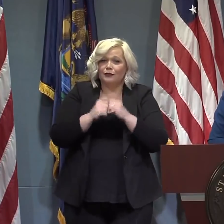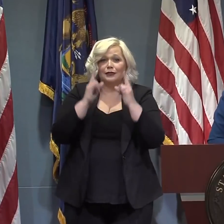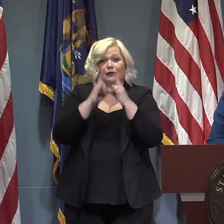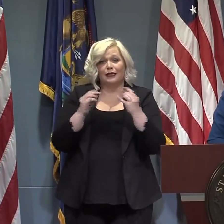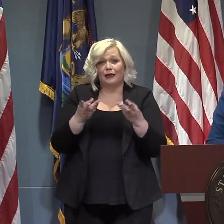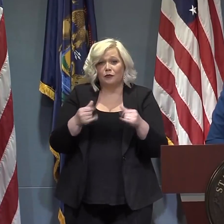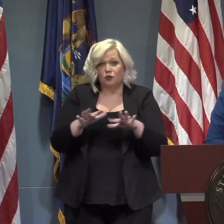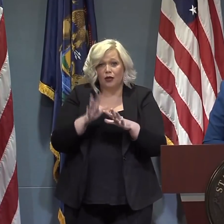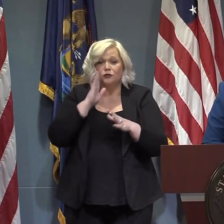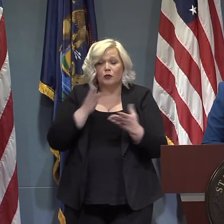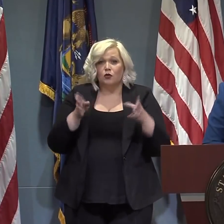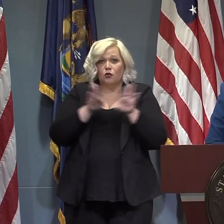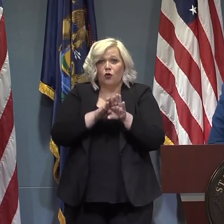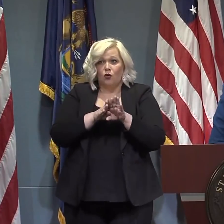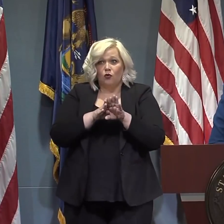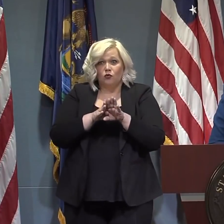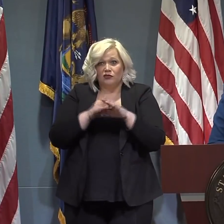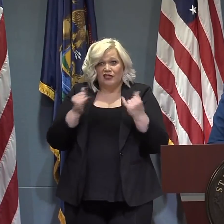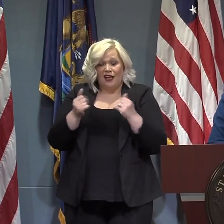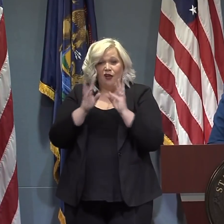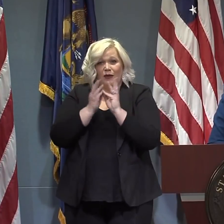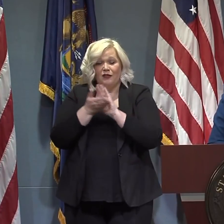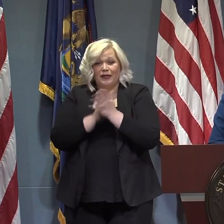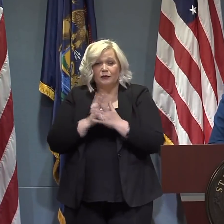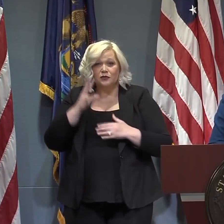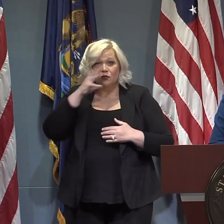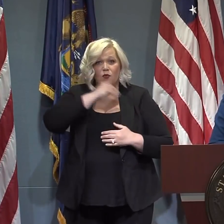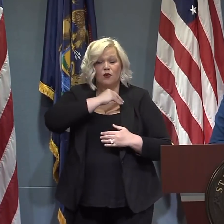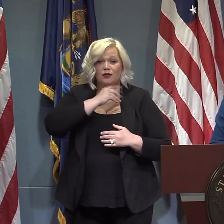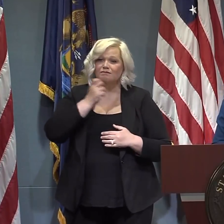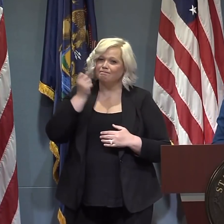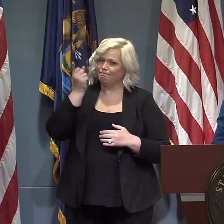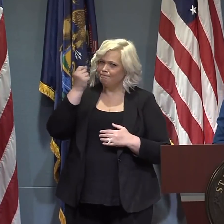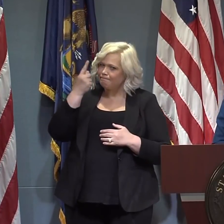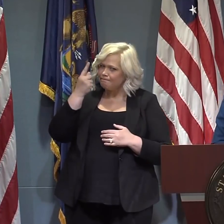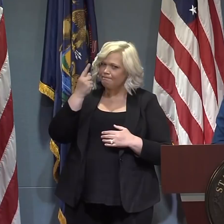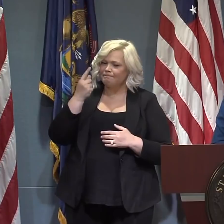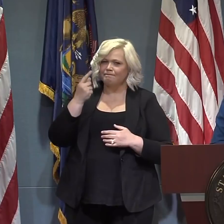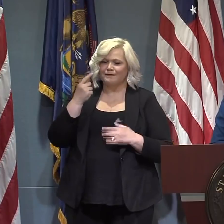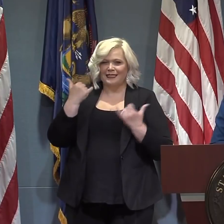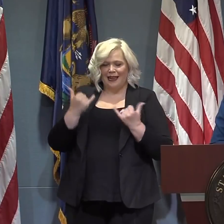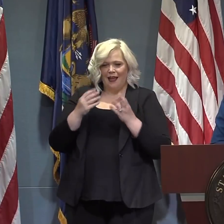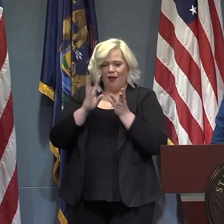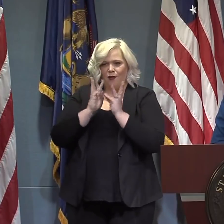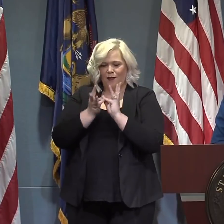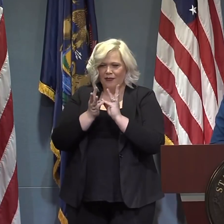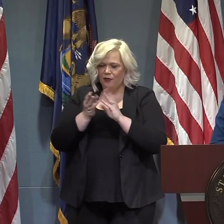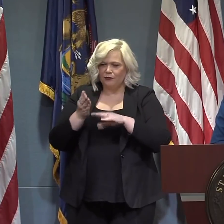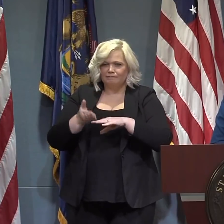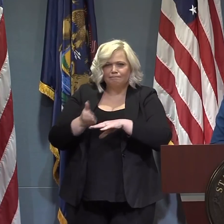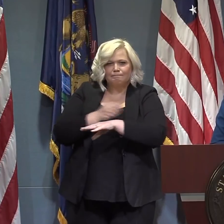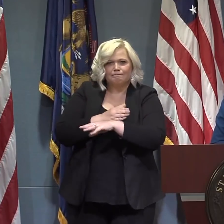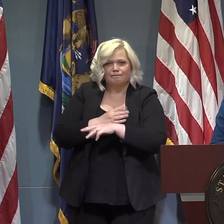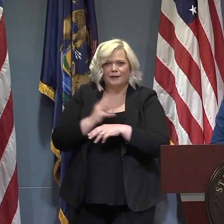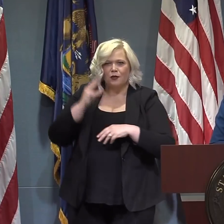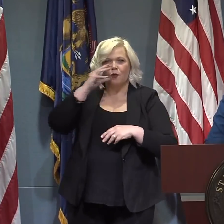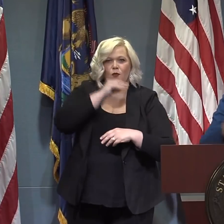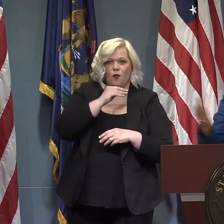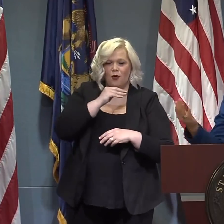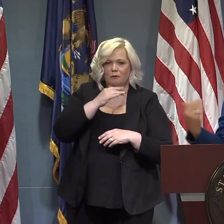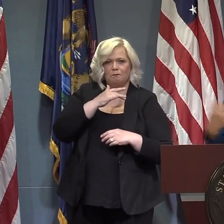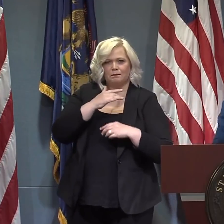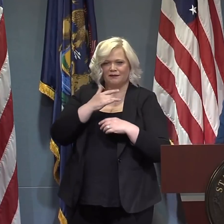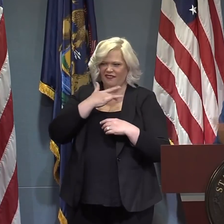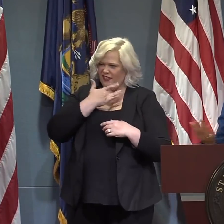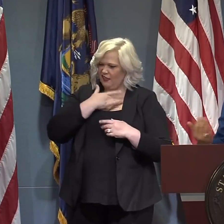out? Well, I know that as it gets warmer out, it's tempting to head out to the park or get outside